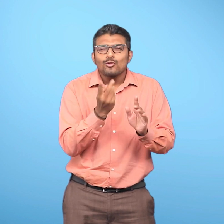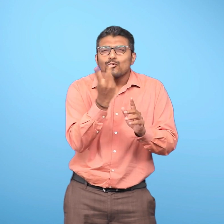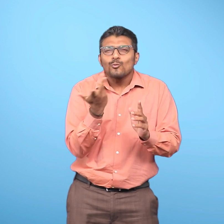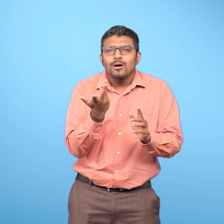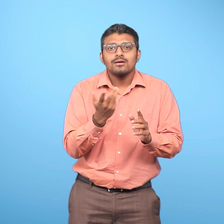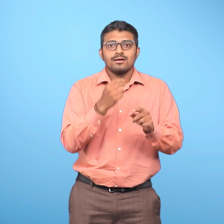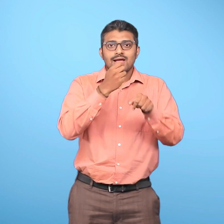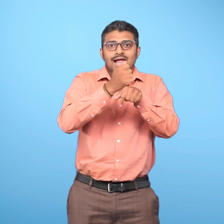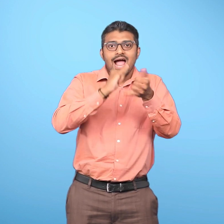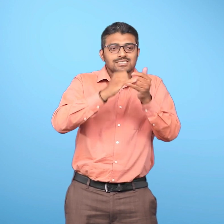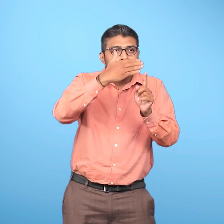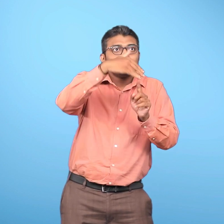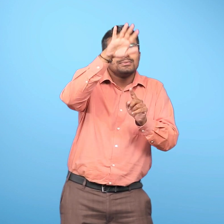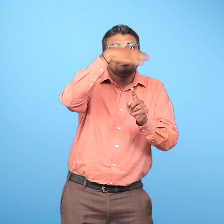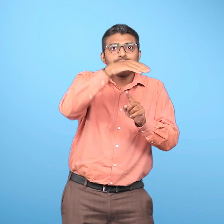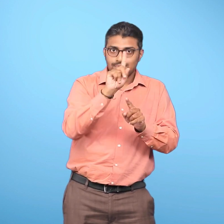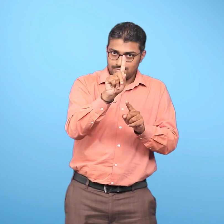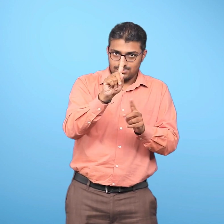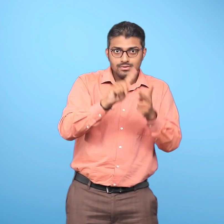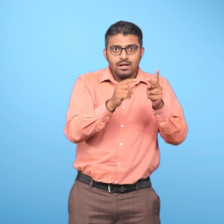These are ash and some gases.